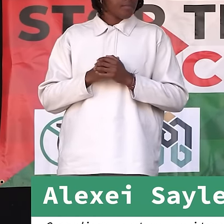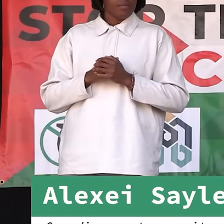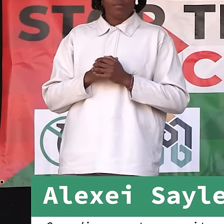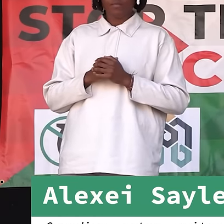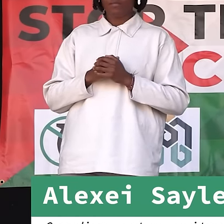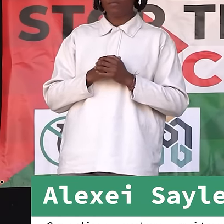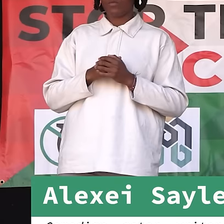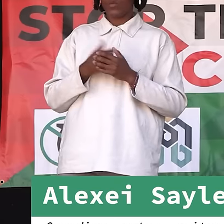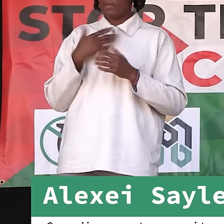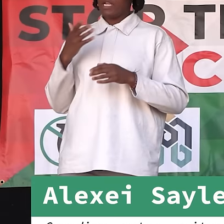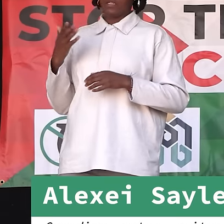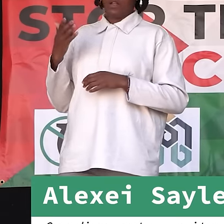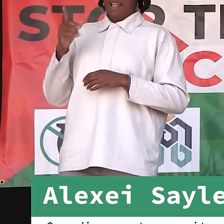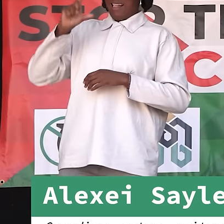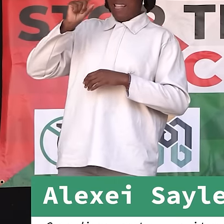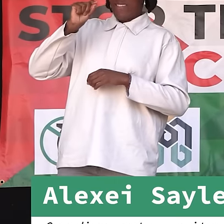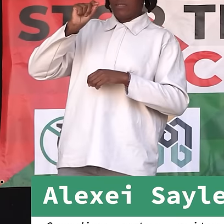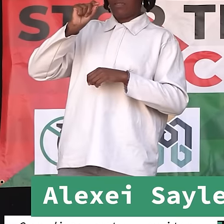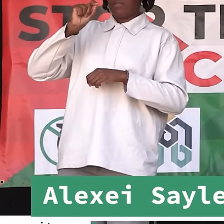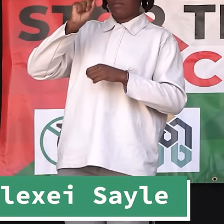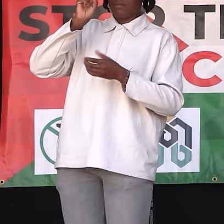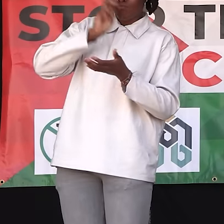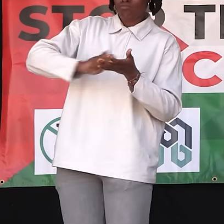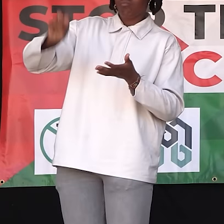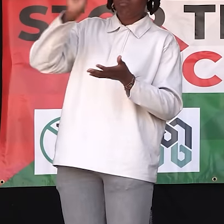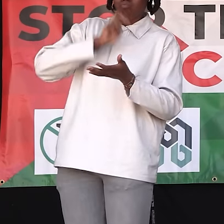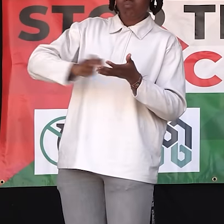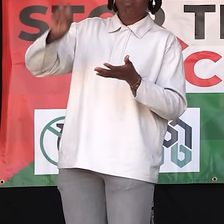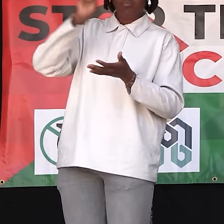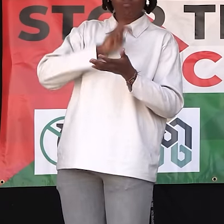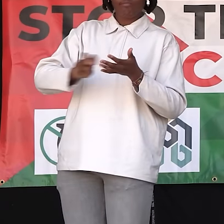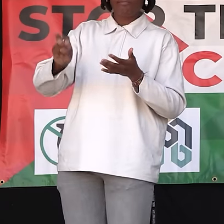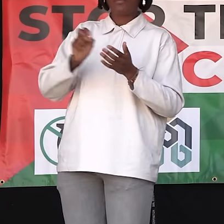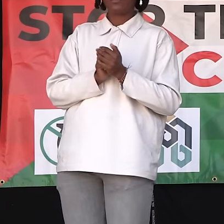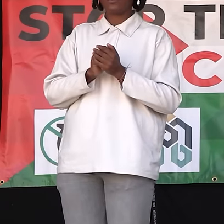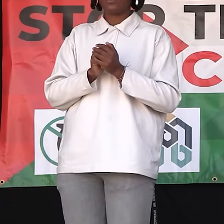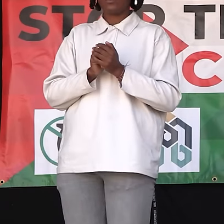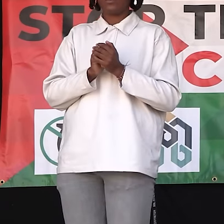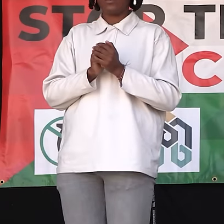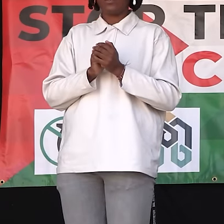11 times we have walked to say the Jewish people do not subscribe to